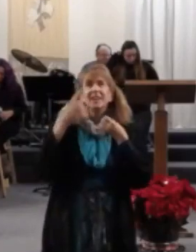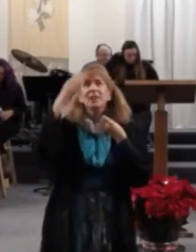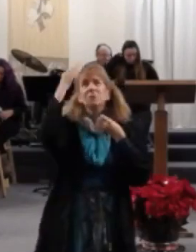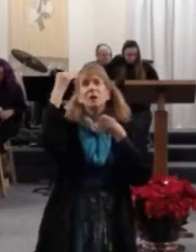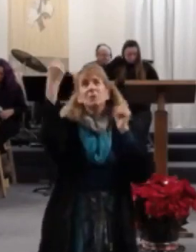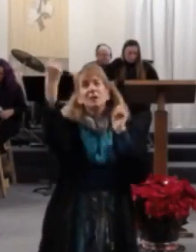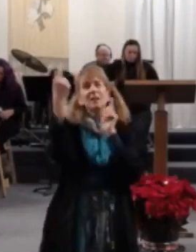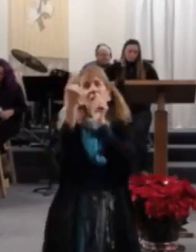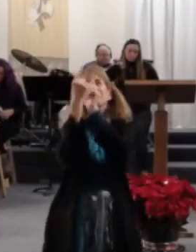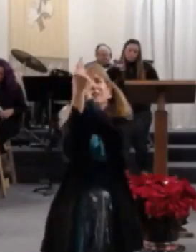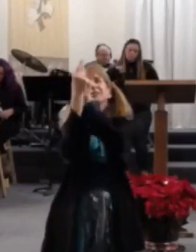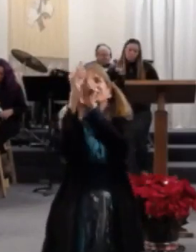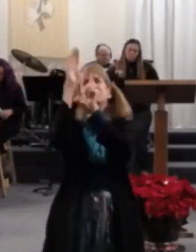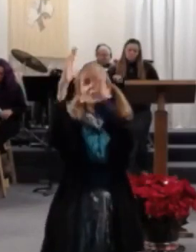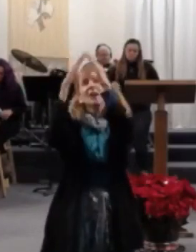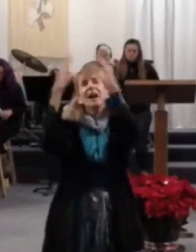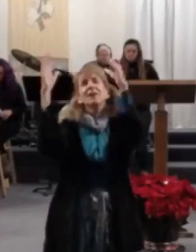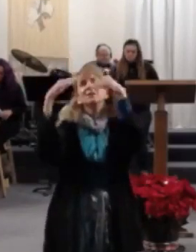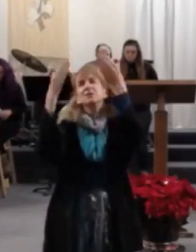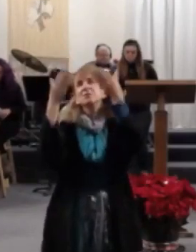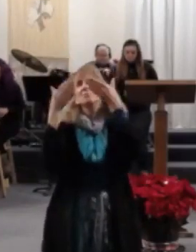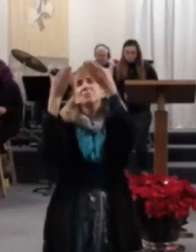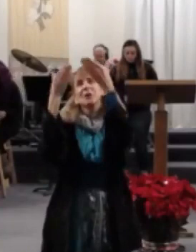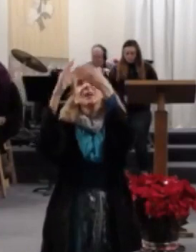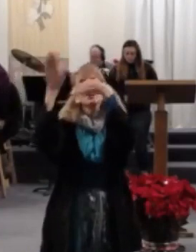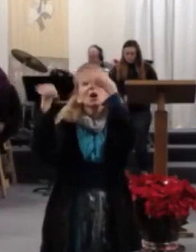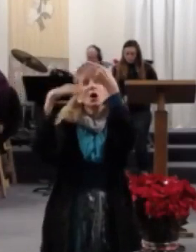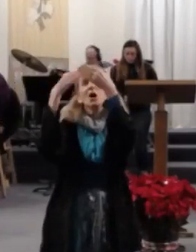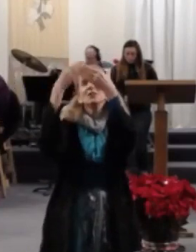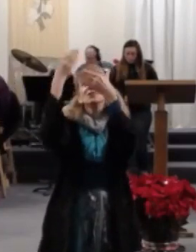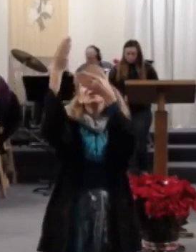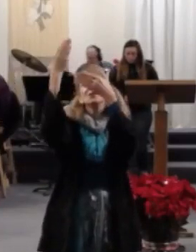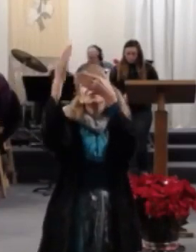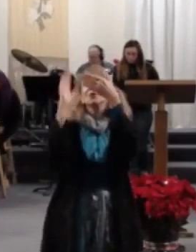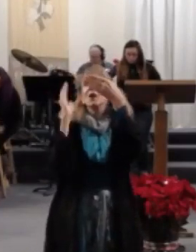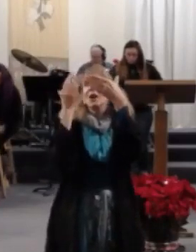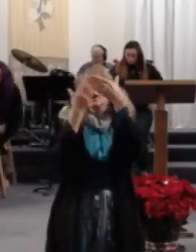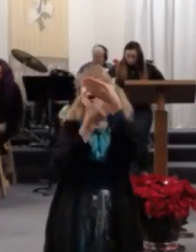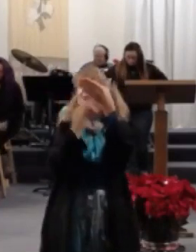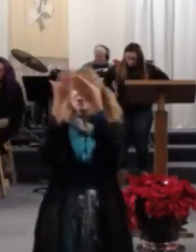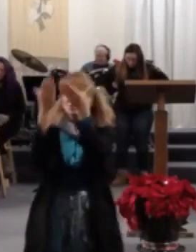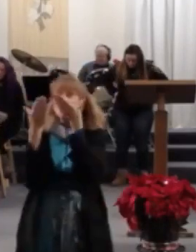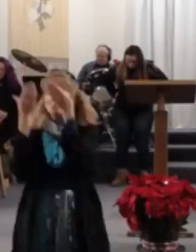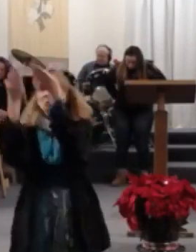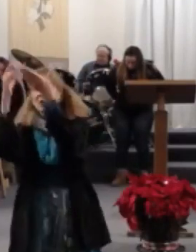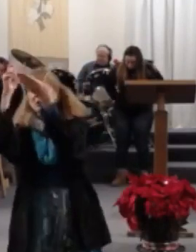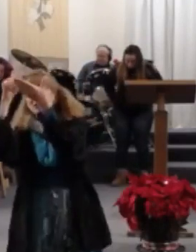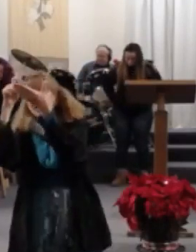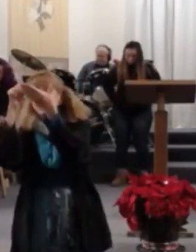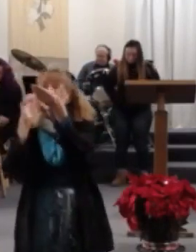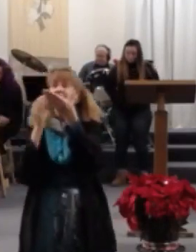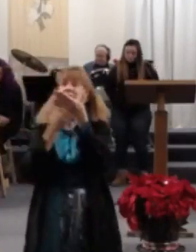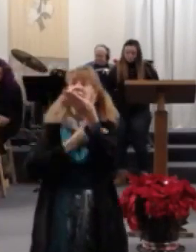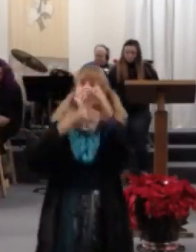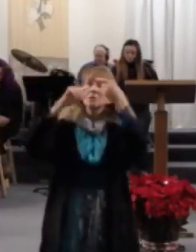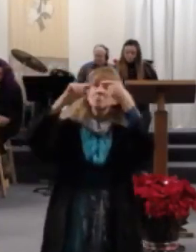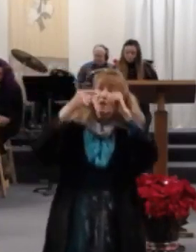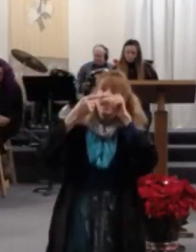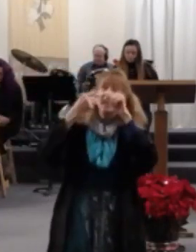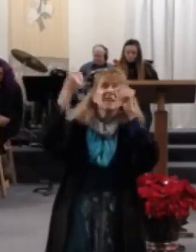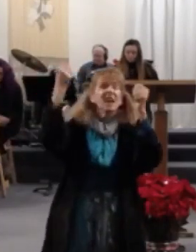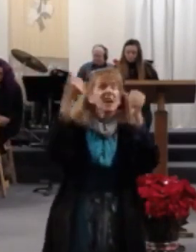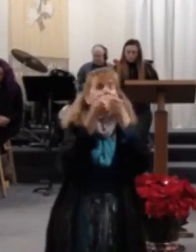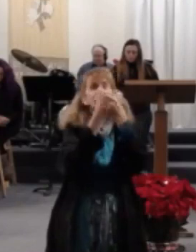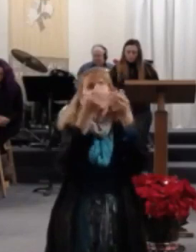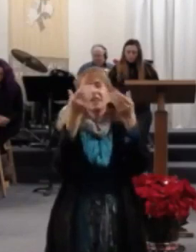the Lord, to bring all of those things to you, Lord, our sorrows, our pain, just everything that we have, Lord, and